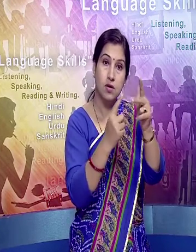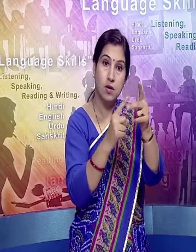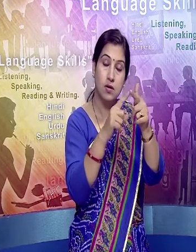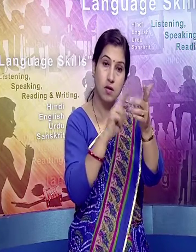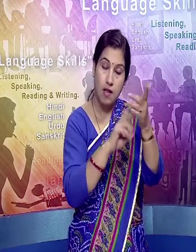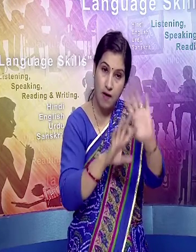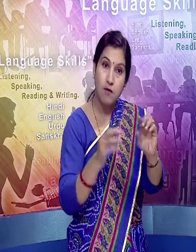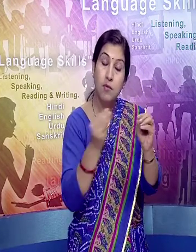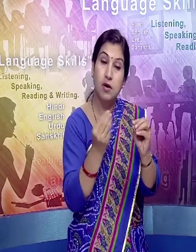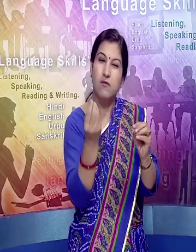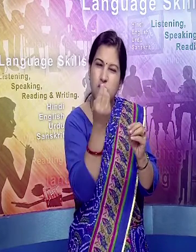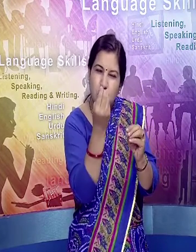but lacks the amino acids